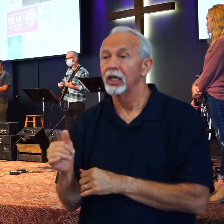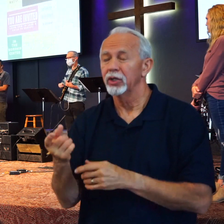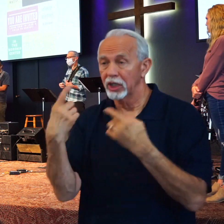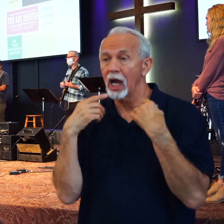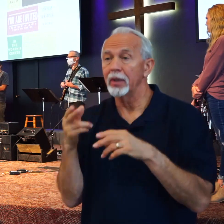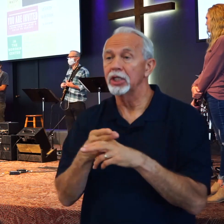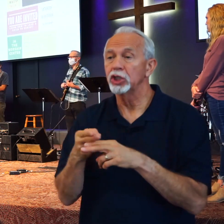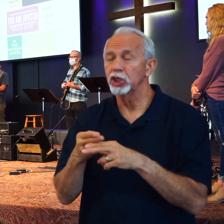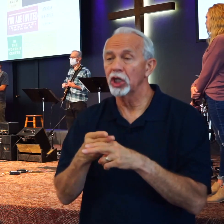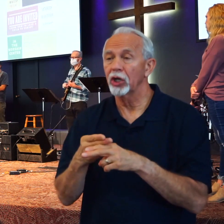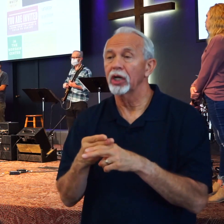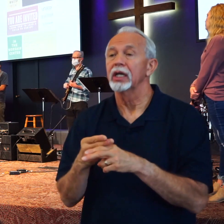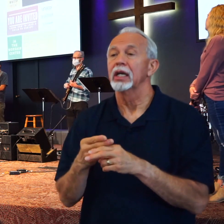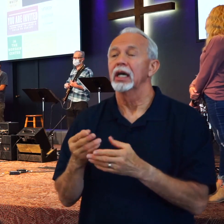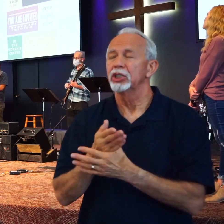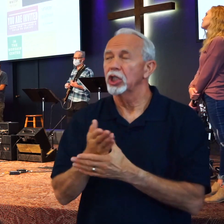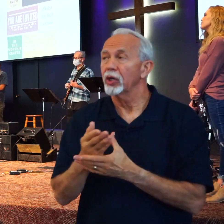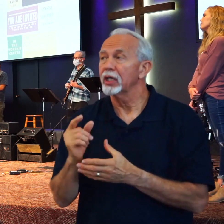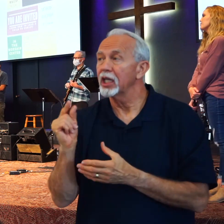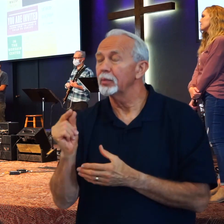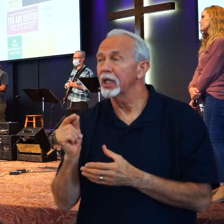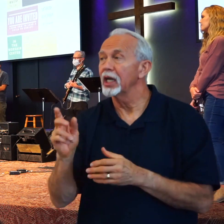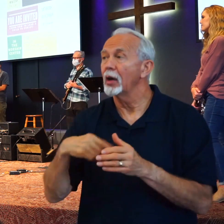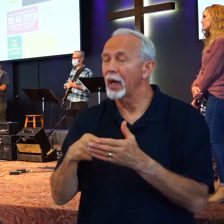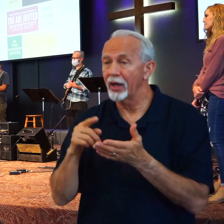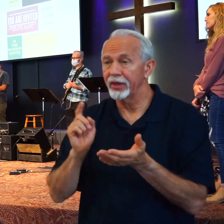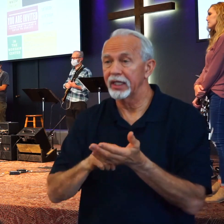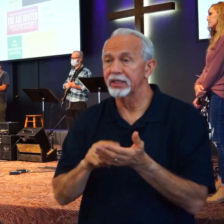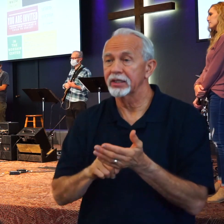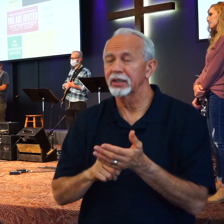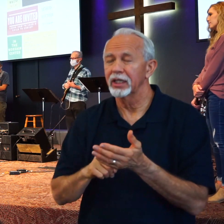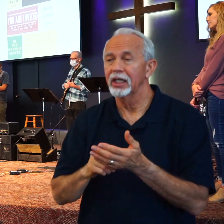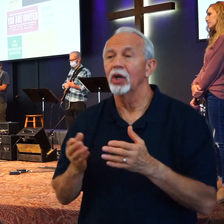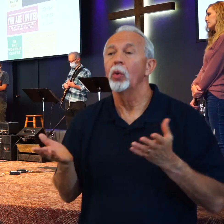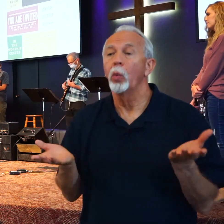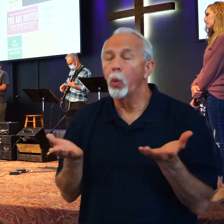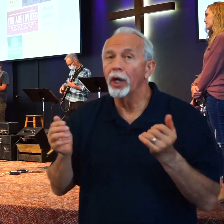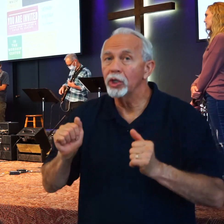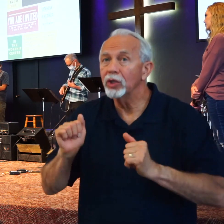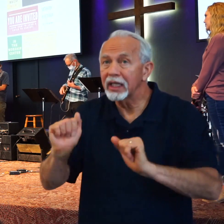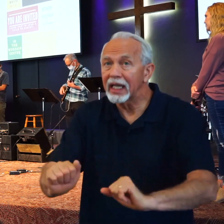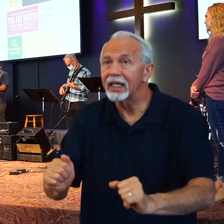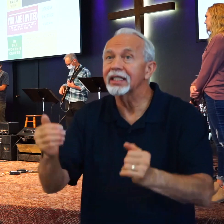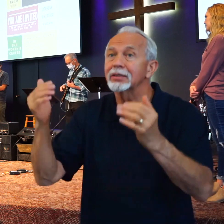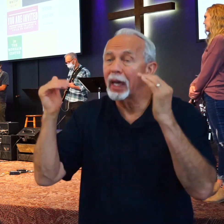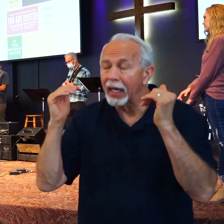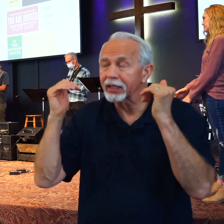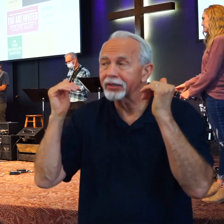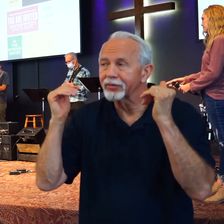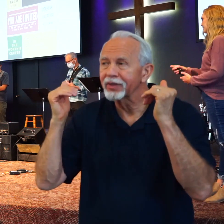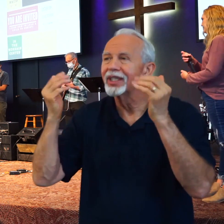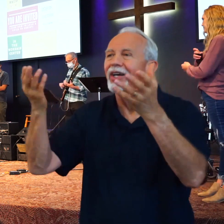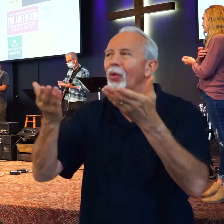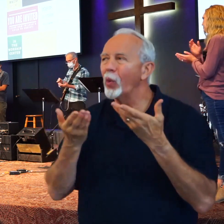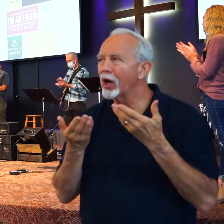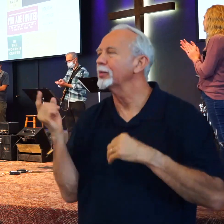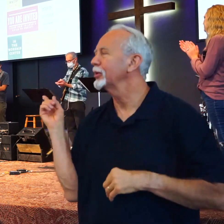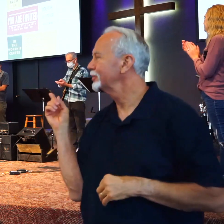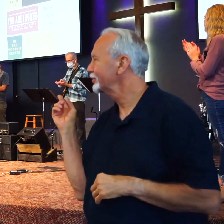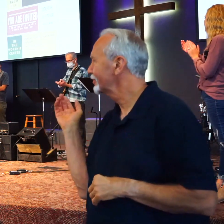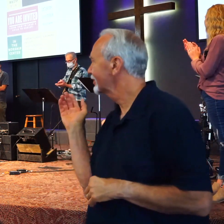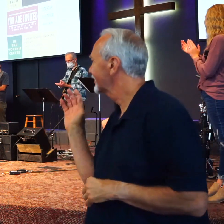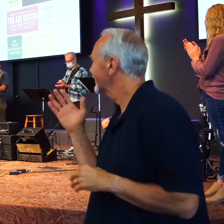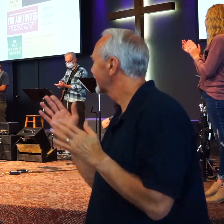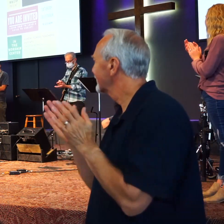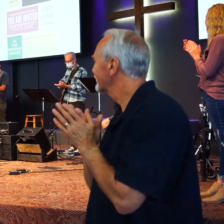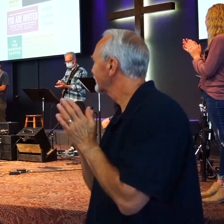share a little bit about CEF and about what you can expect at that training. Please welcome Patty. Stand